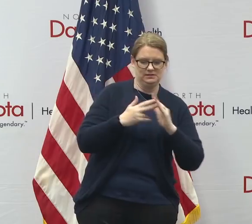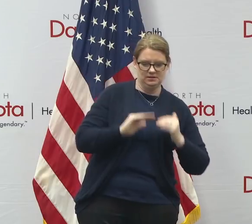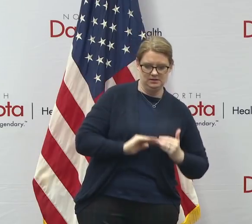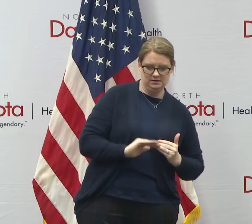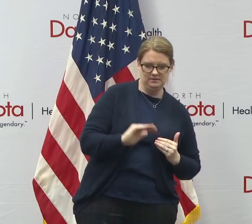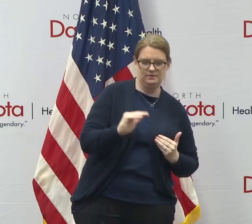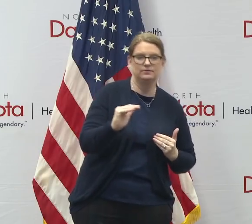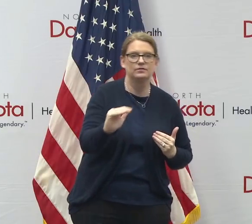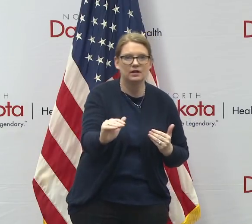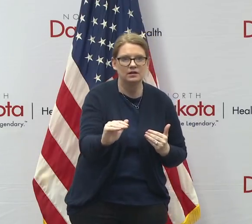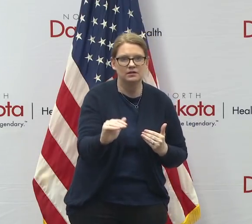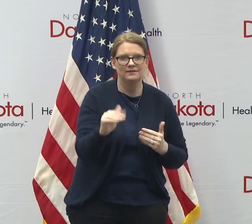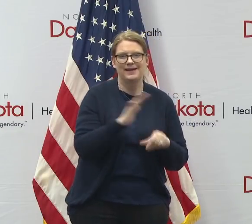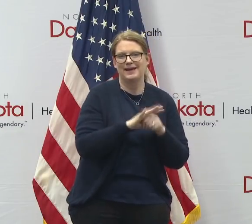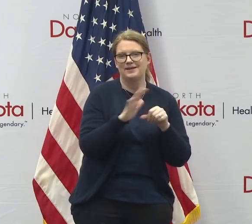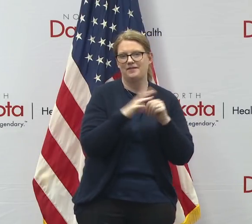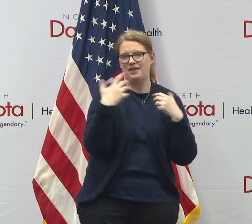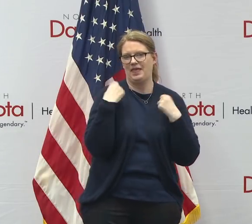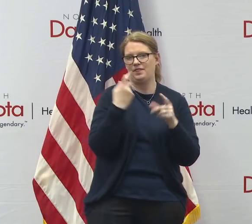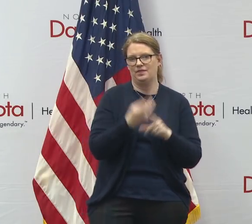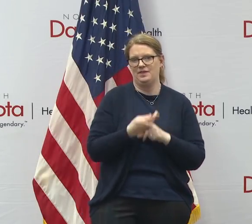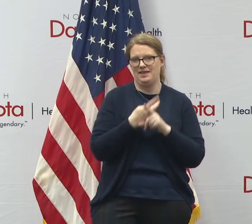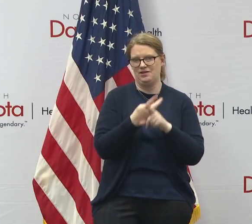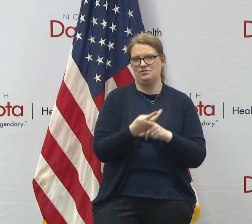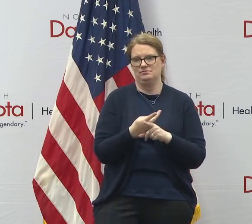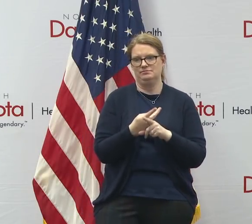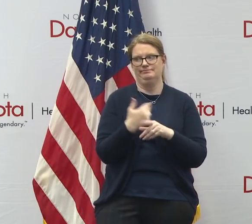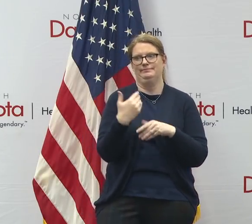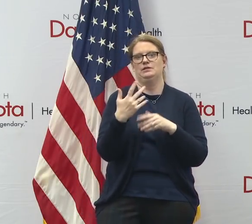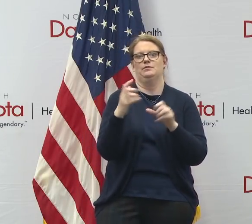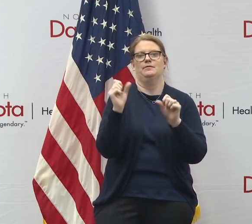enough healthcare capacity to get through this.